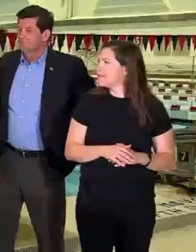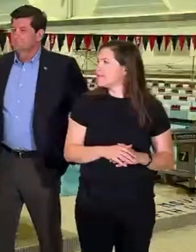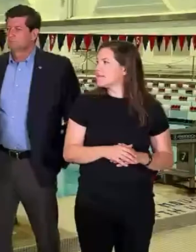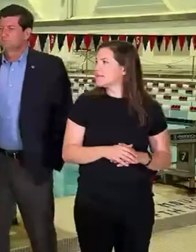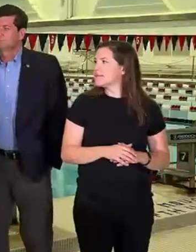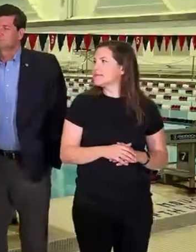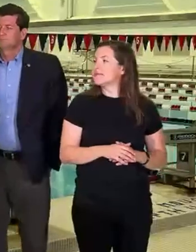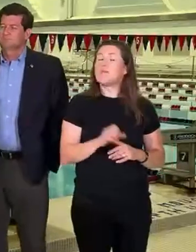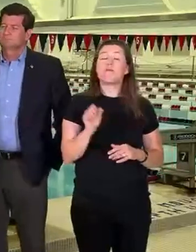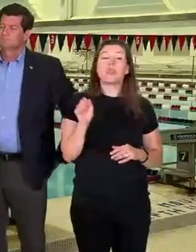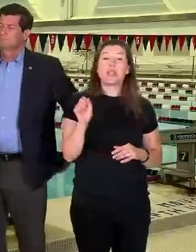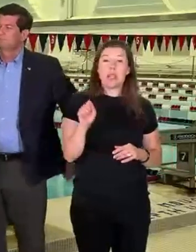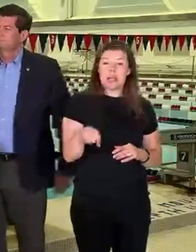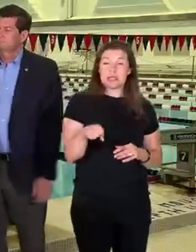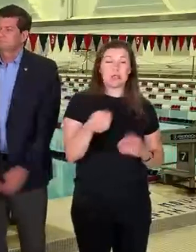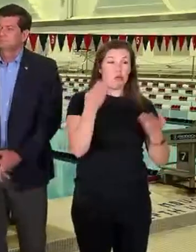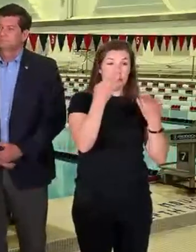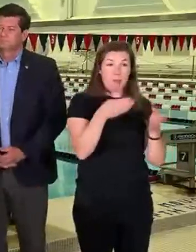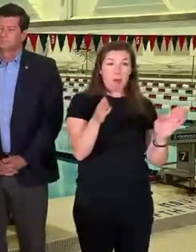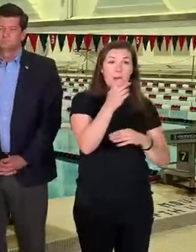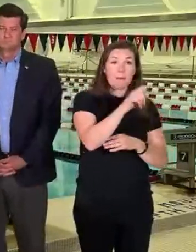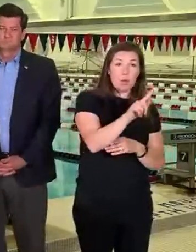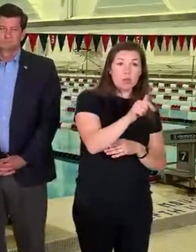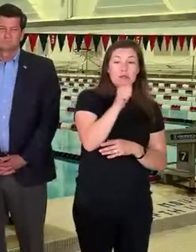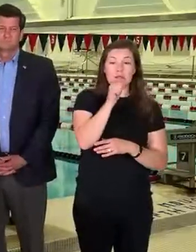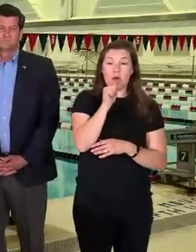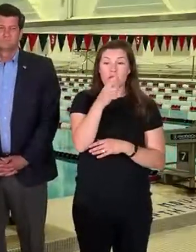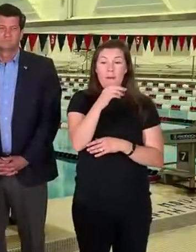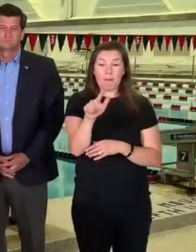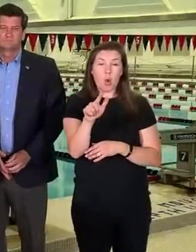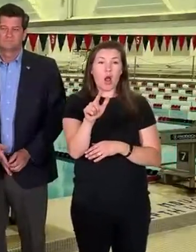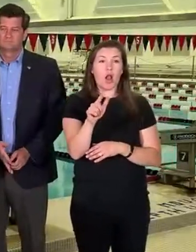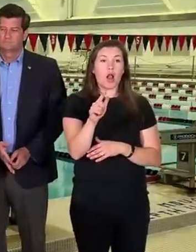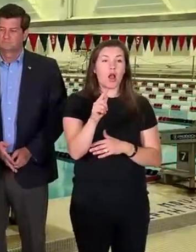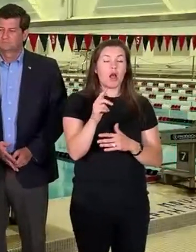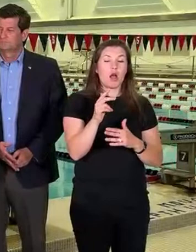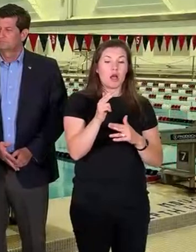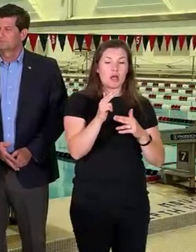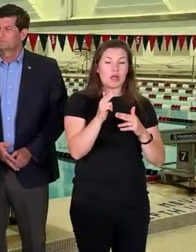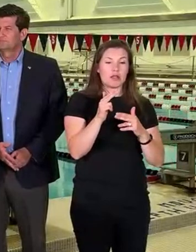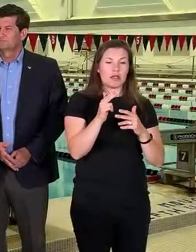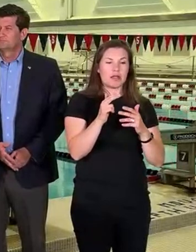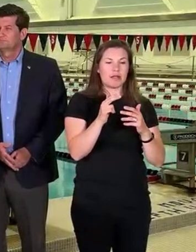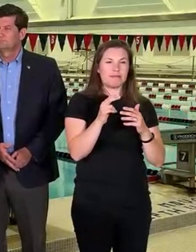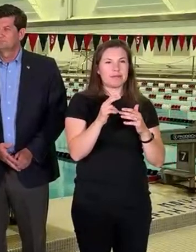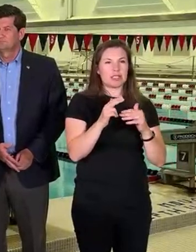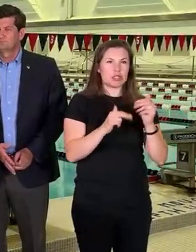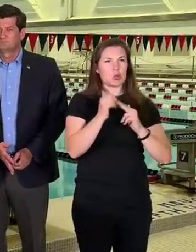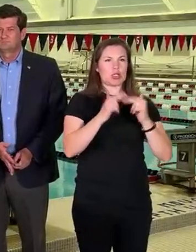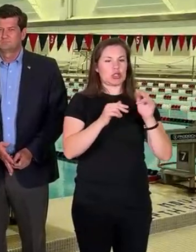Thank you. So yes, for public pools and private pools, the construction standards aren't necessarily the same.